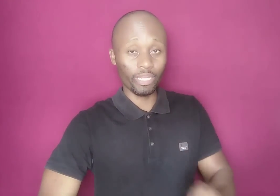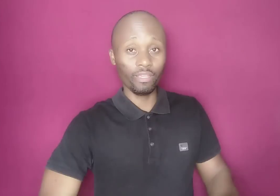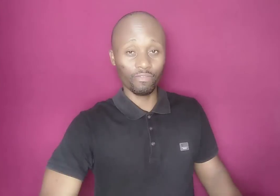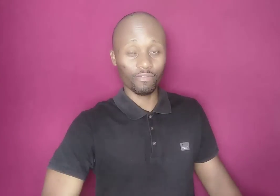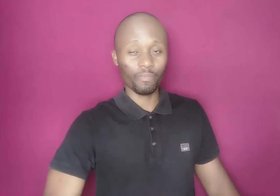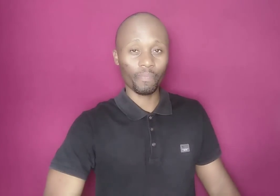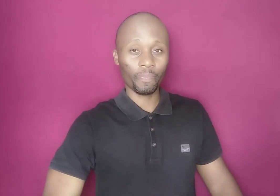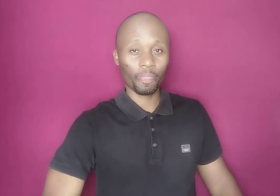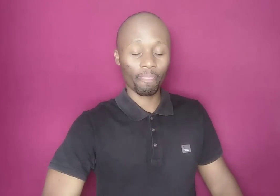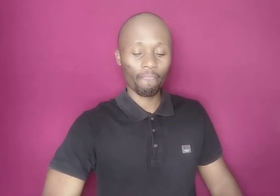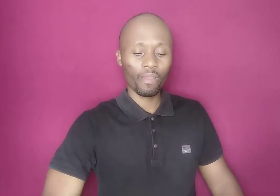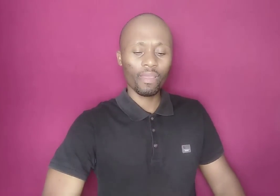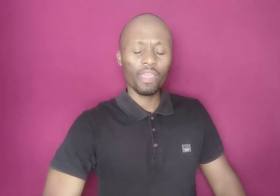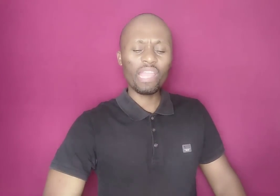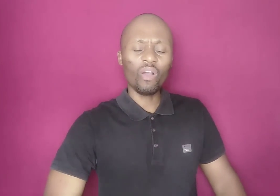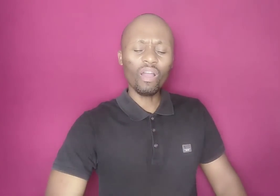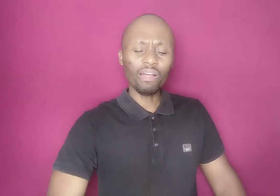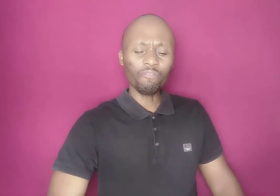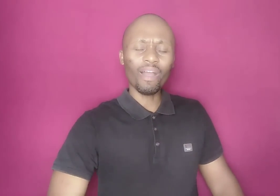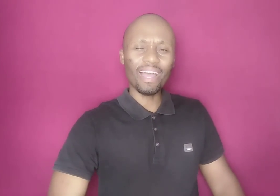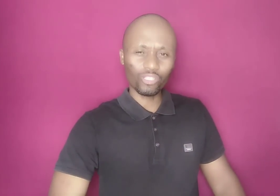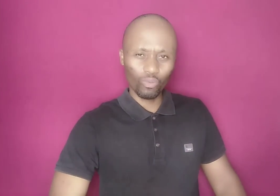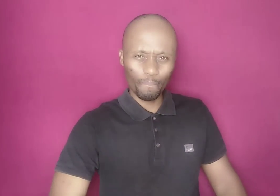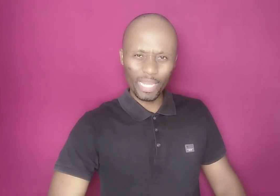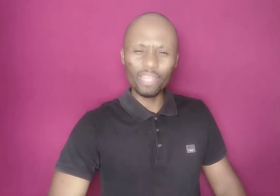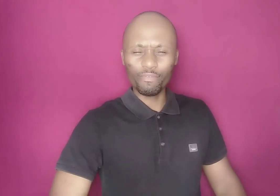believe. In order for us to believe